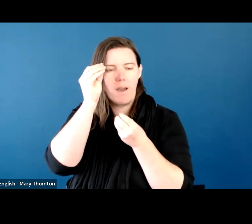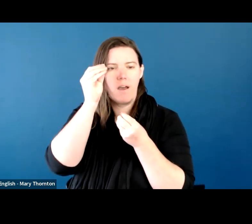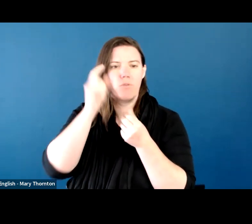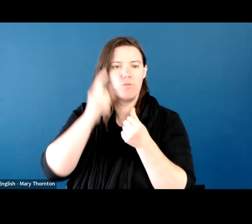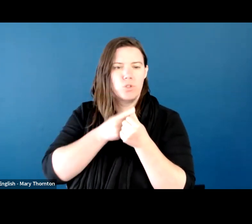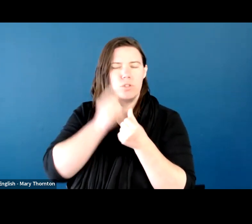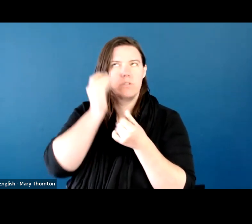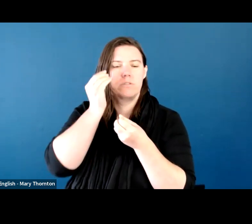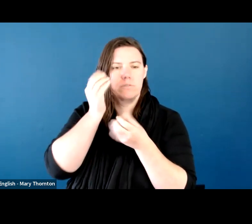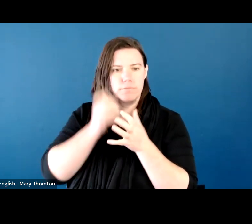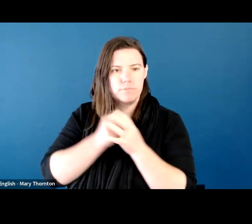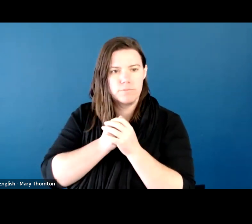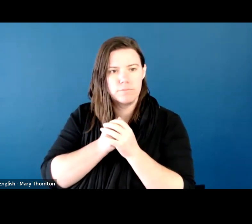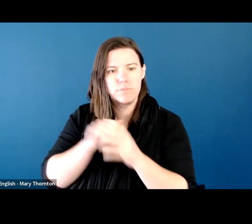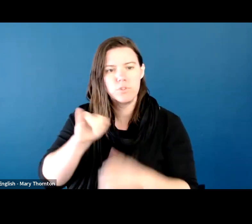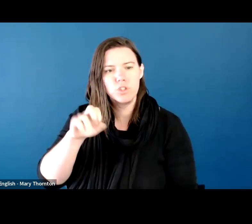Jen.